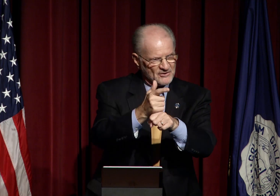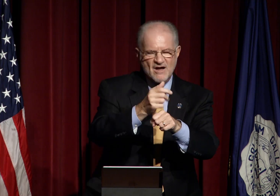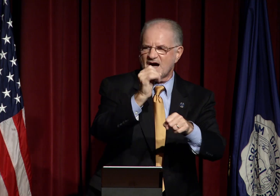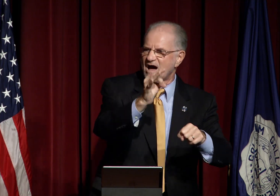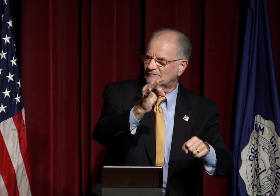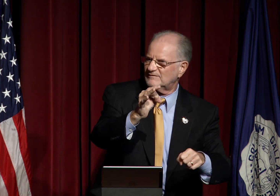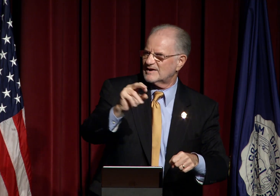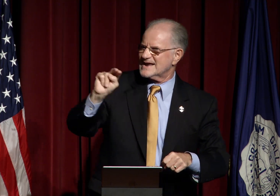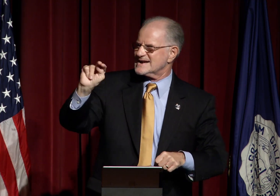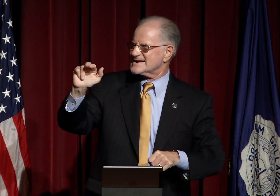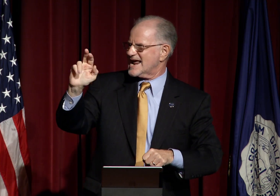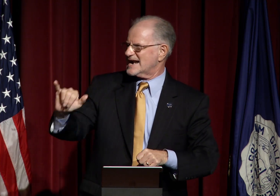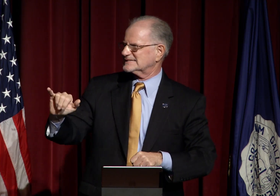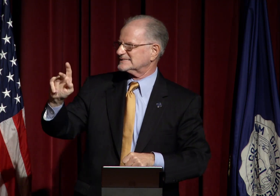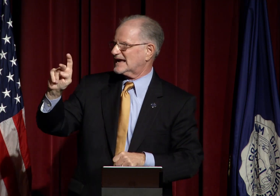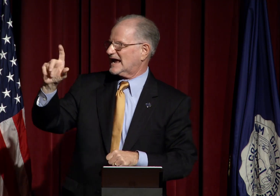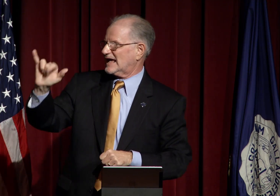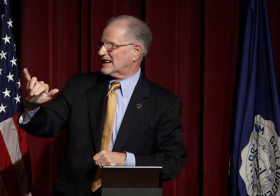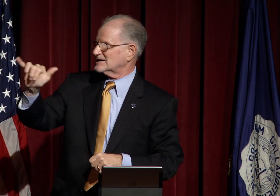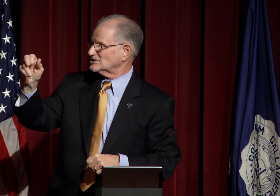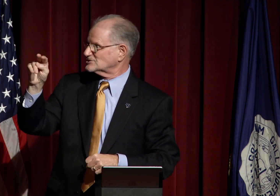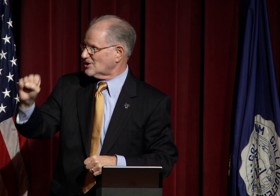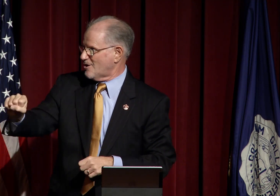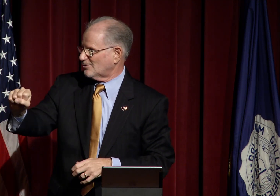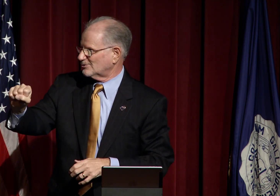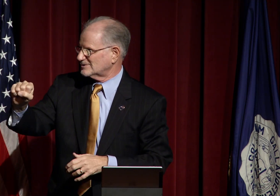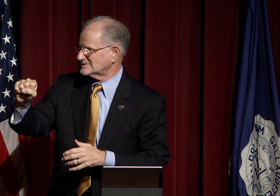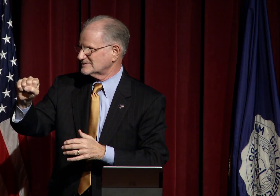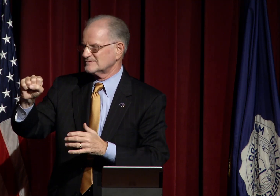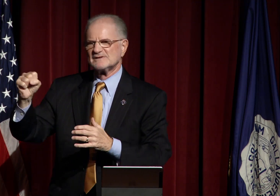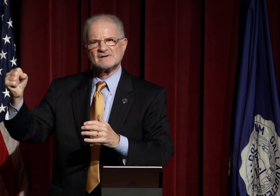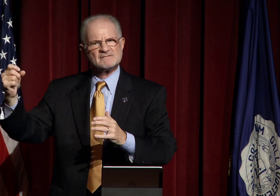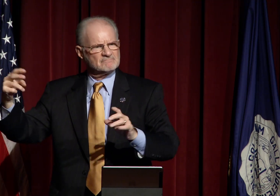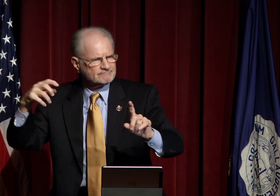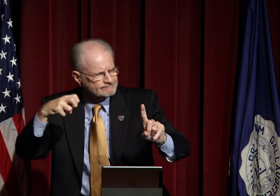Kelly, who is the brother of Nancy Kelly Jones.